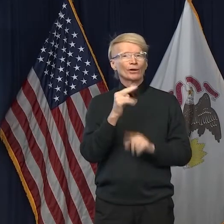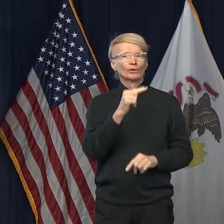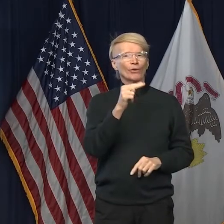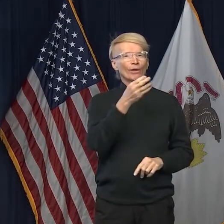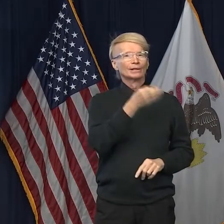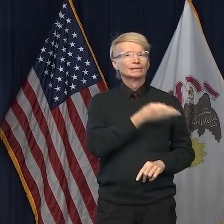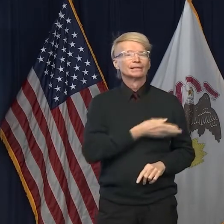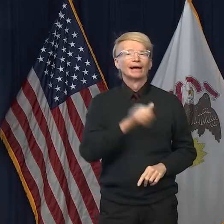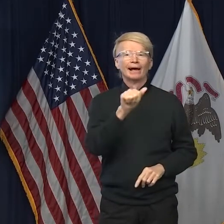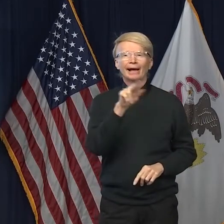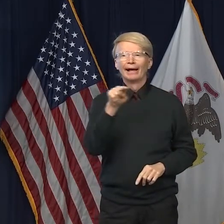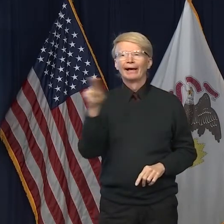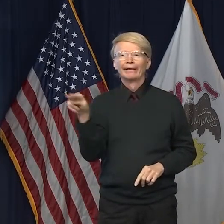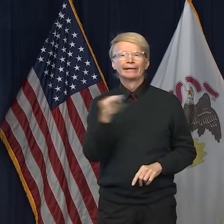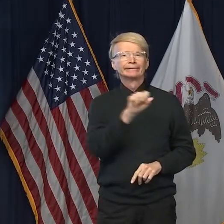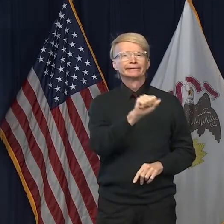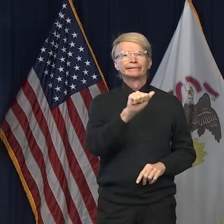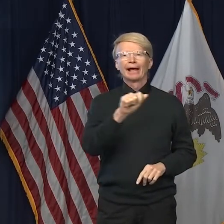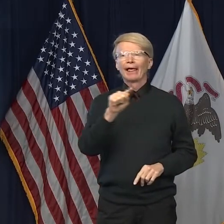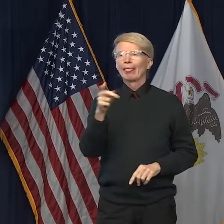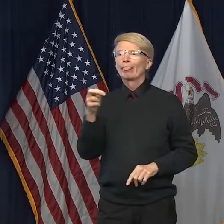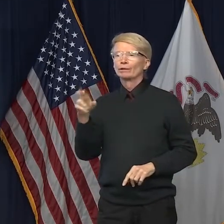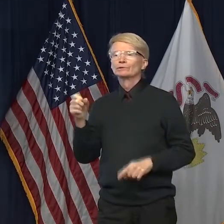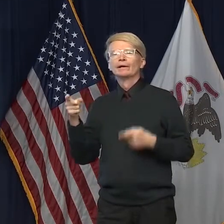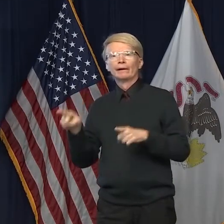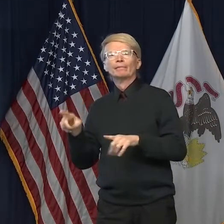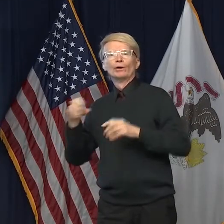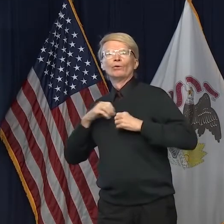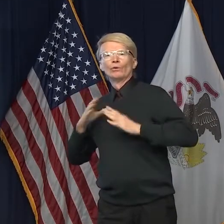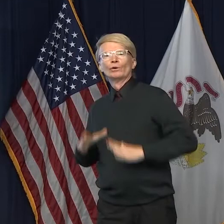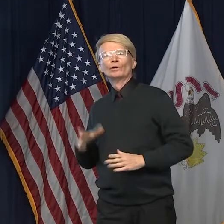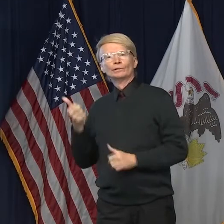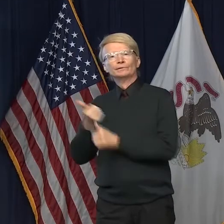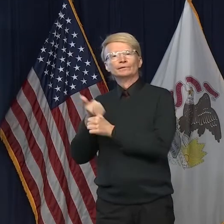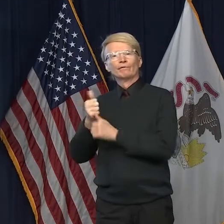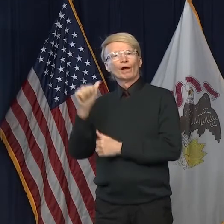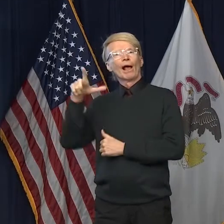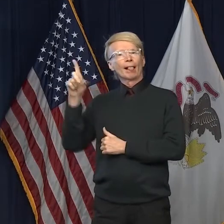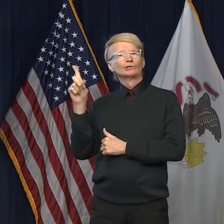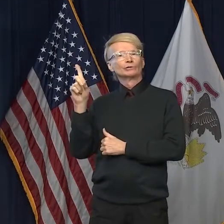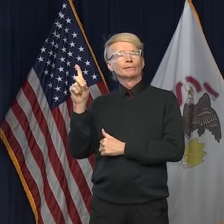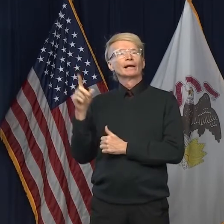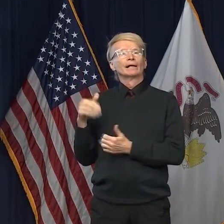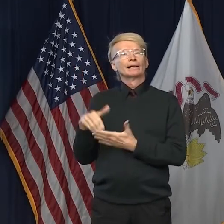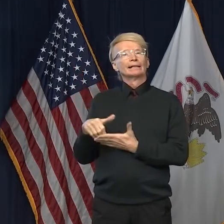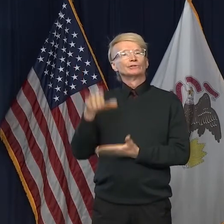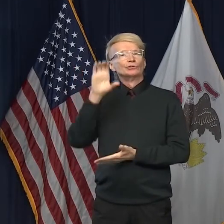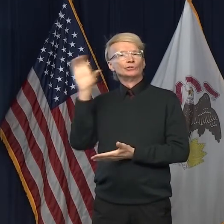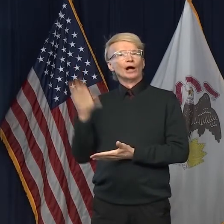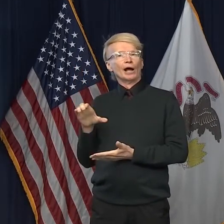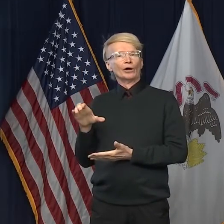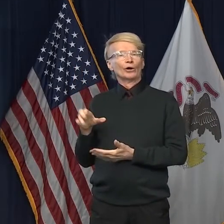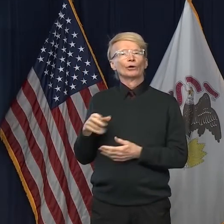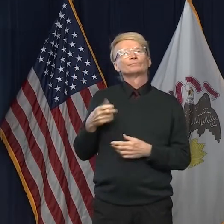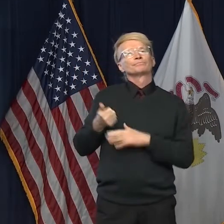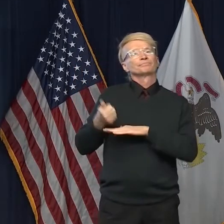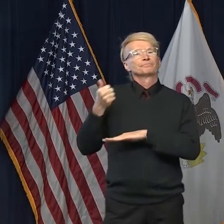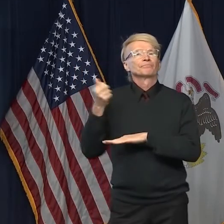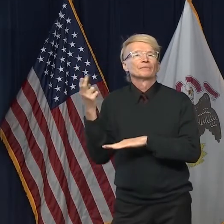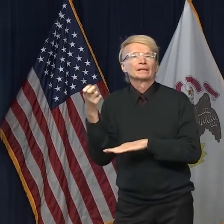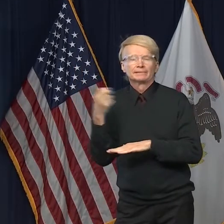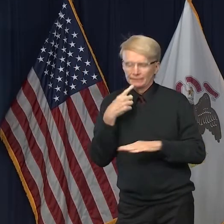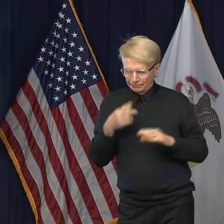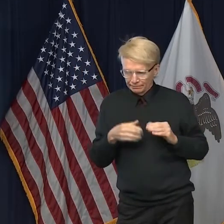side, Ann Sather's, which is owned by an alderman here in Chicago, was caught with people inside. The statement from the alderman says,